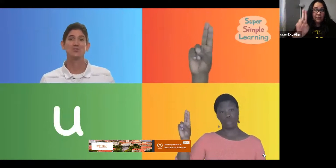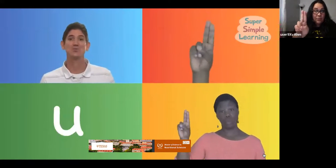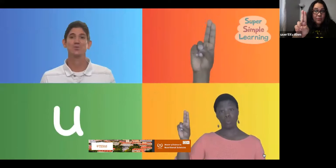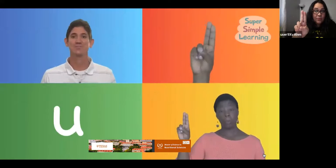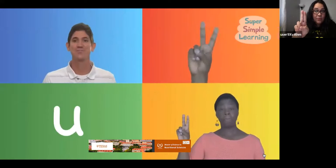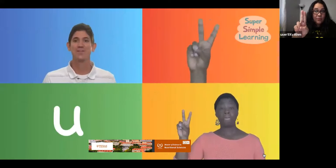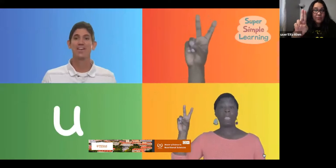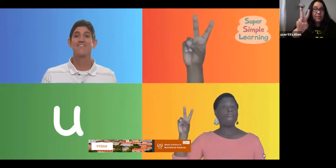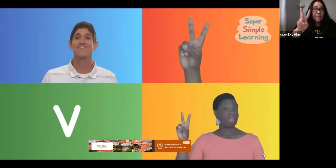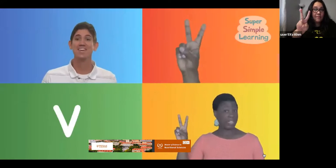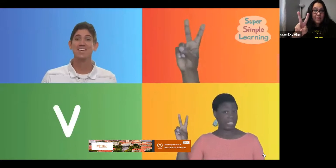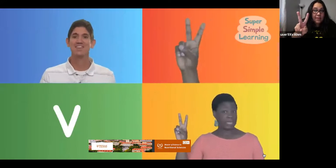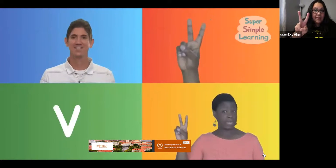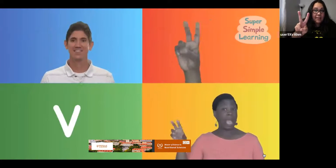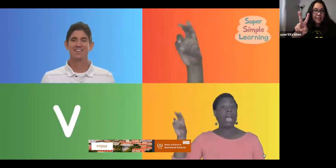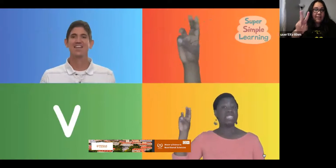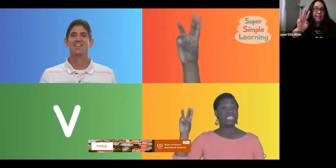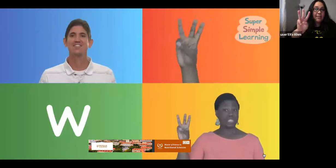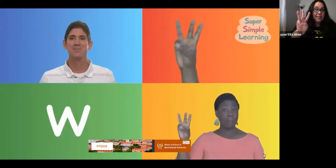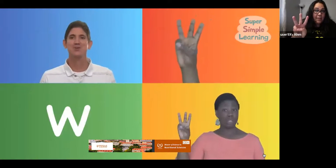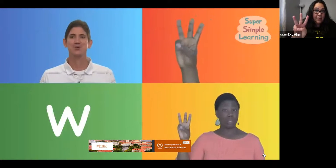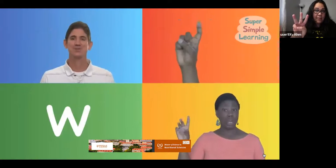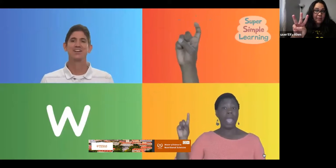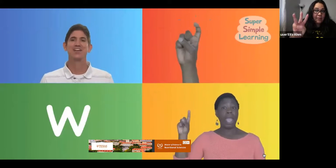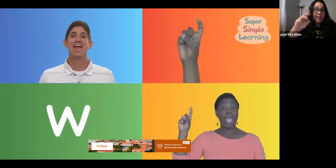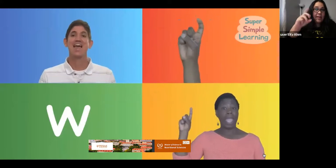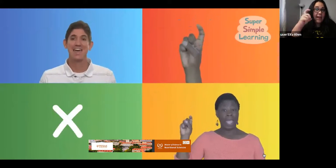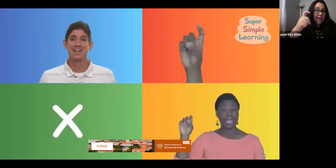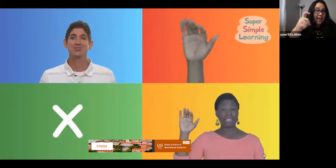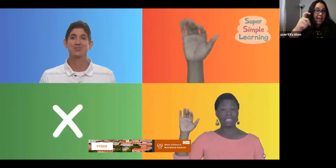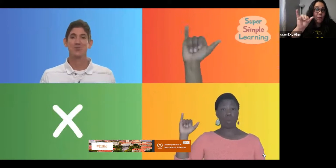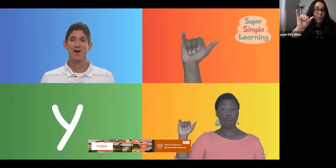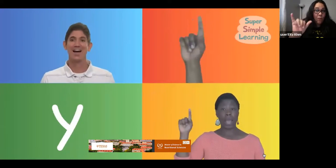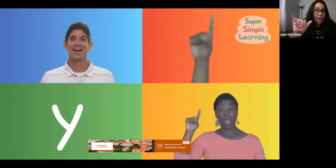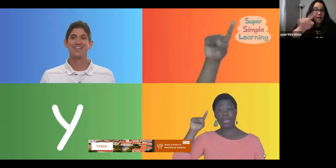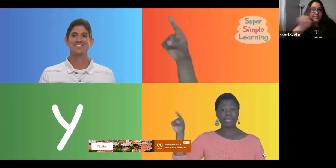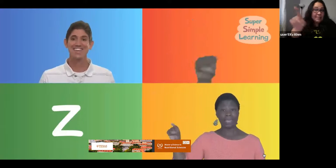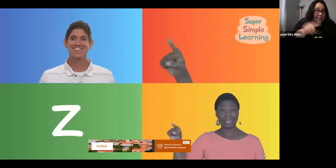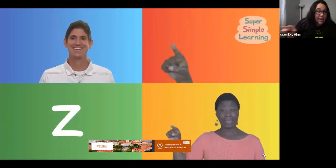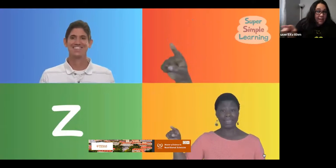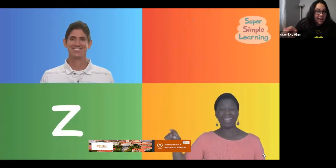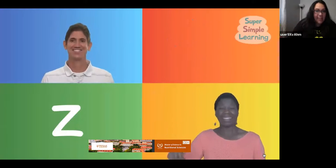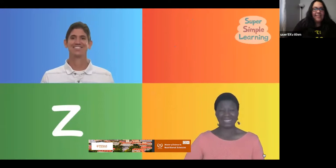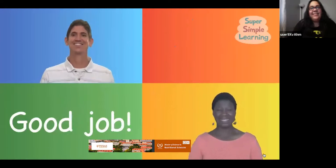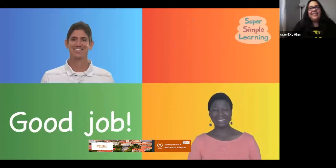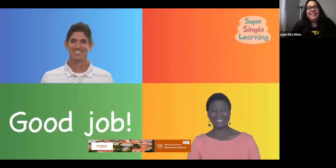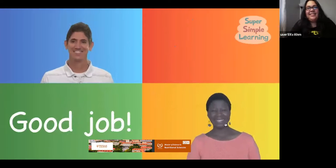U, V, W, X, Y, Z. Good